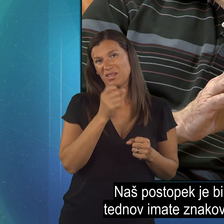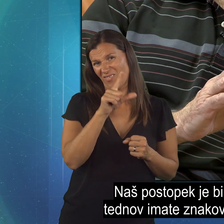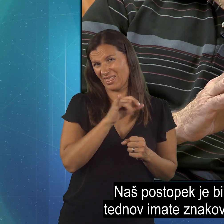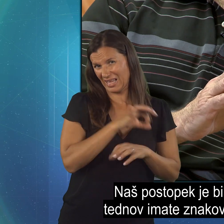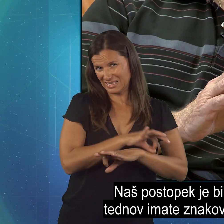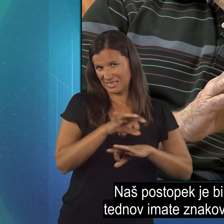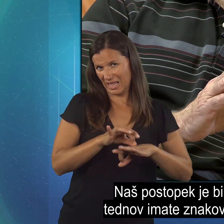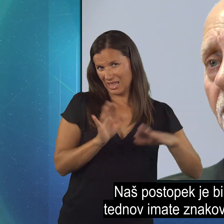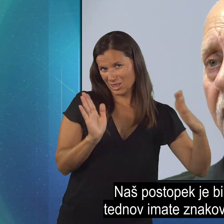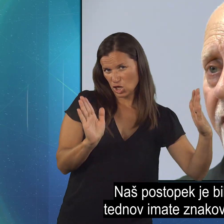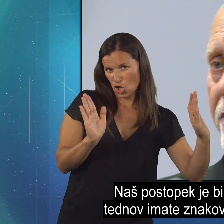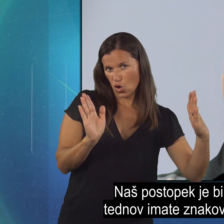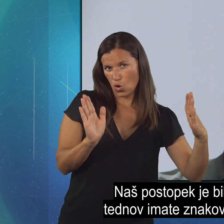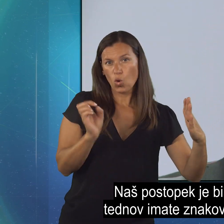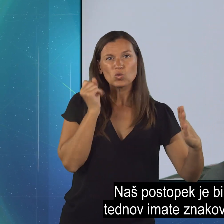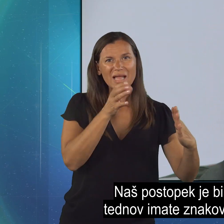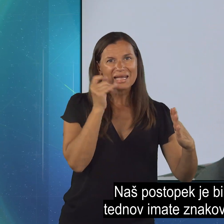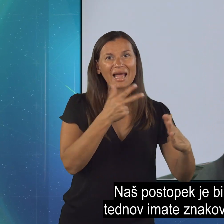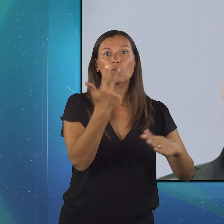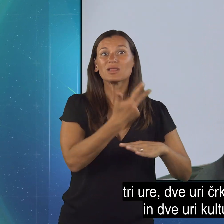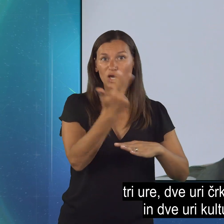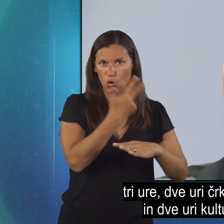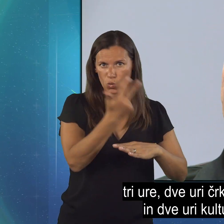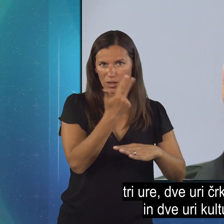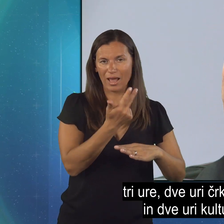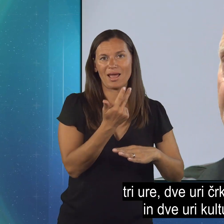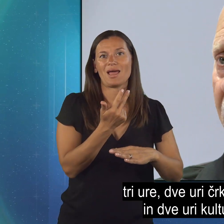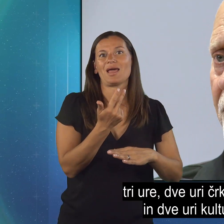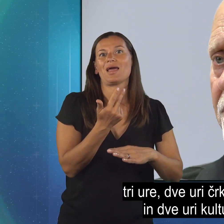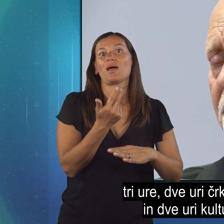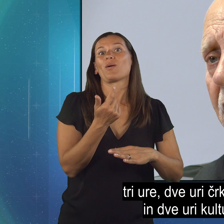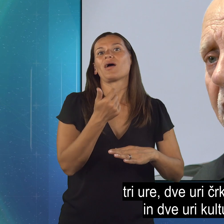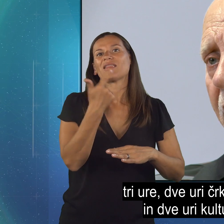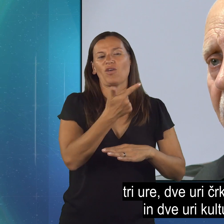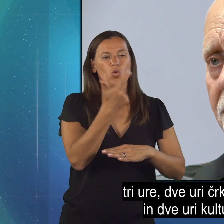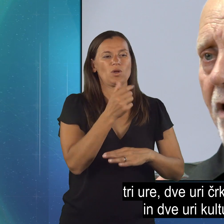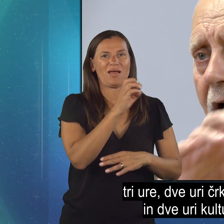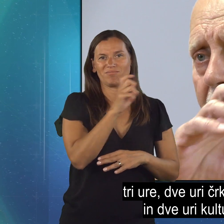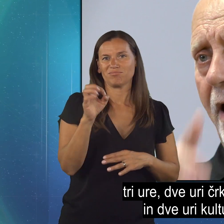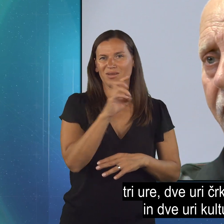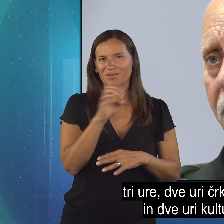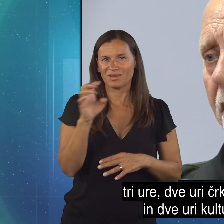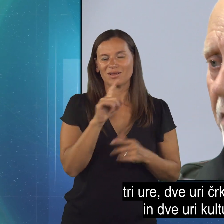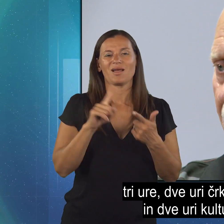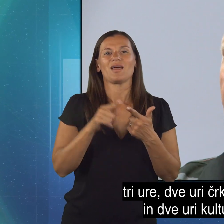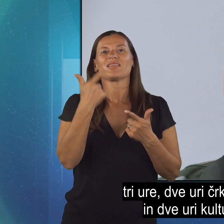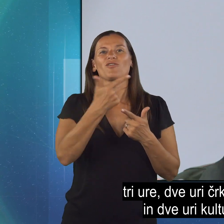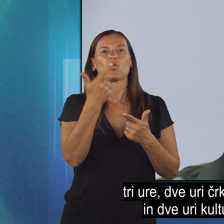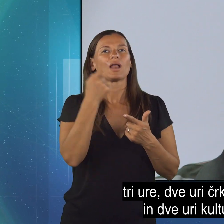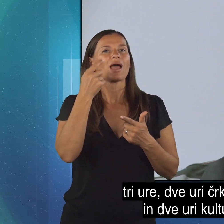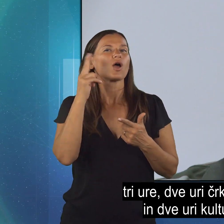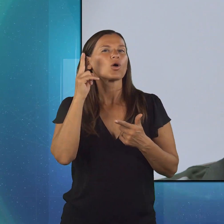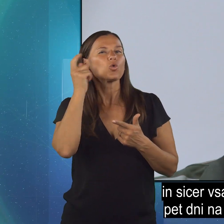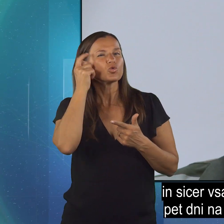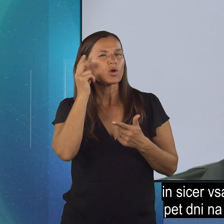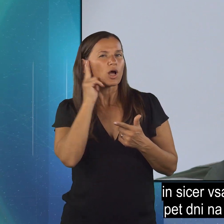weeks, you have sign language every day for 3 hours, 2 hours of finger spelling, and 2 hours of deaf